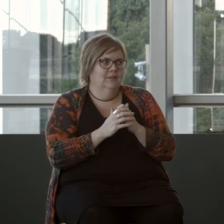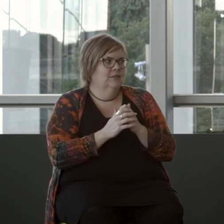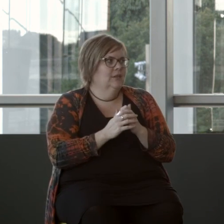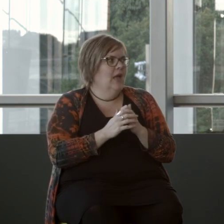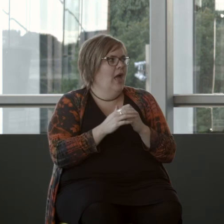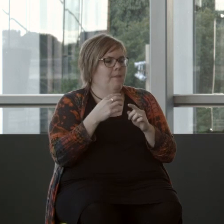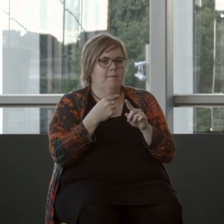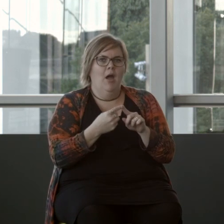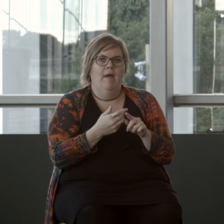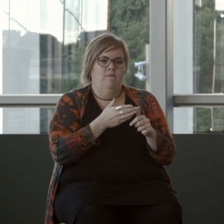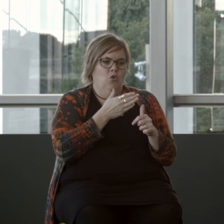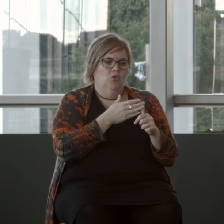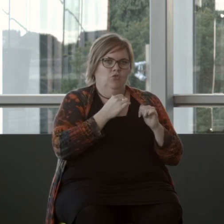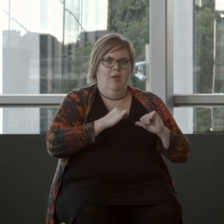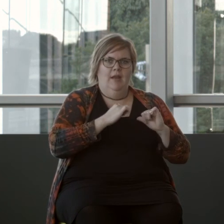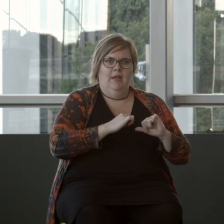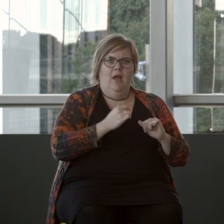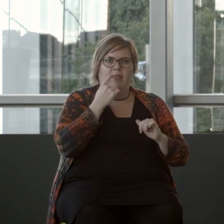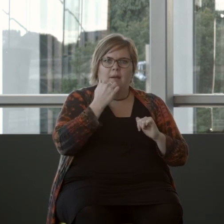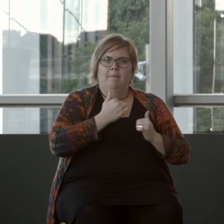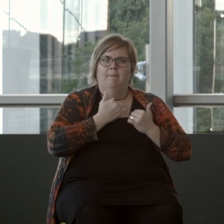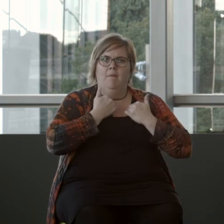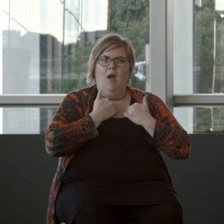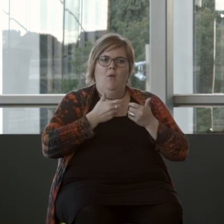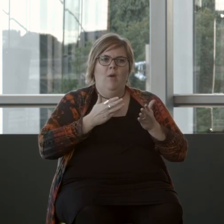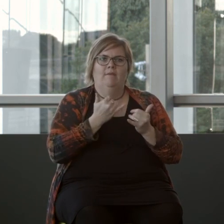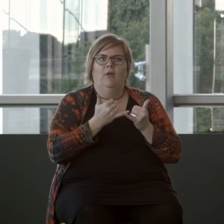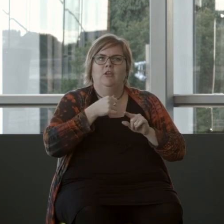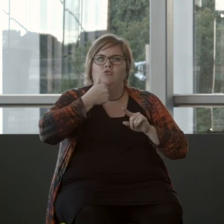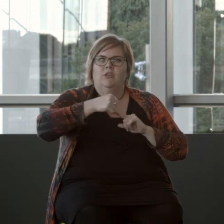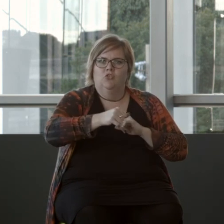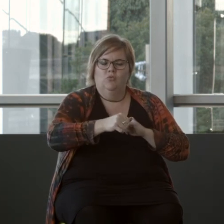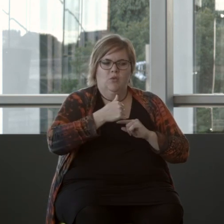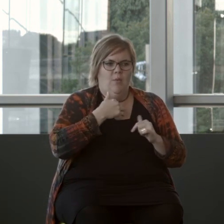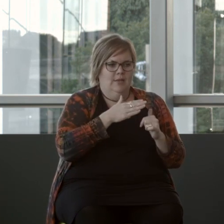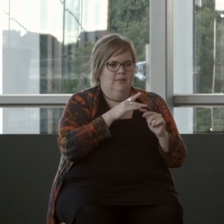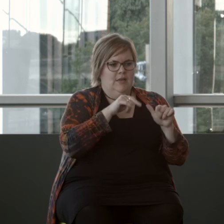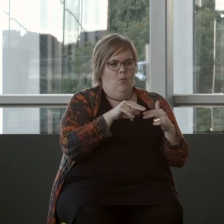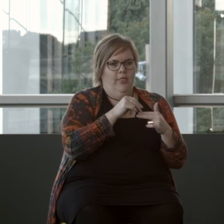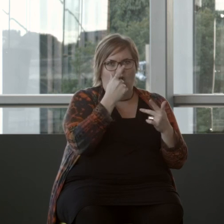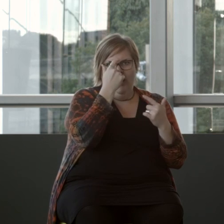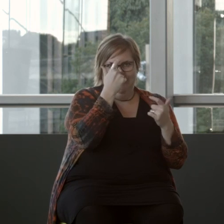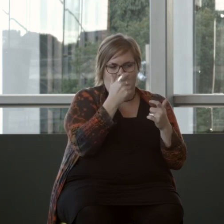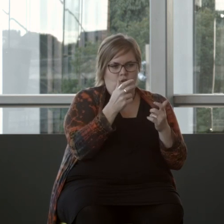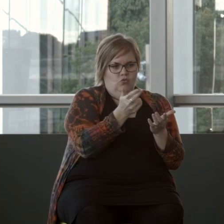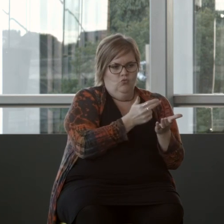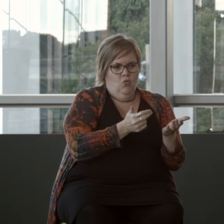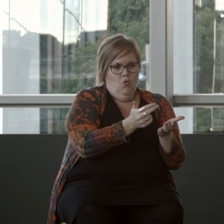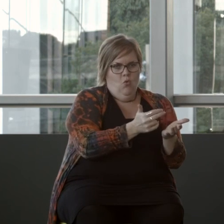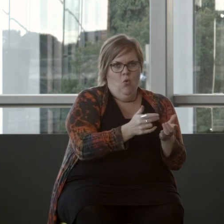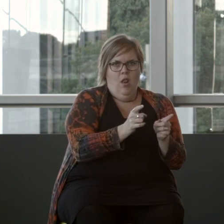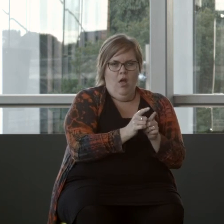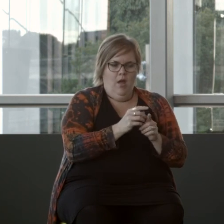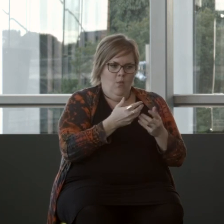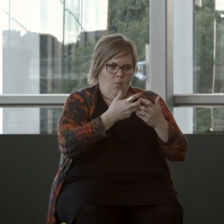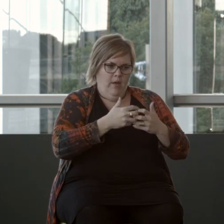early training, I have quite a traditional process in a way, in that I start with idea drawings, and that's how I map out the work I